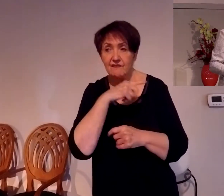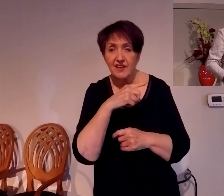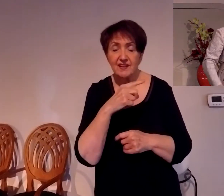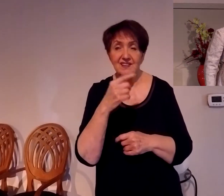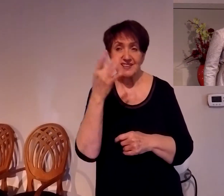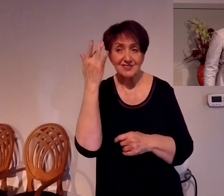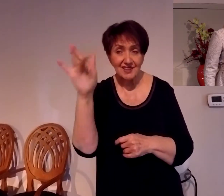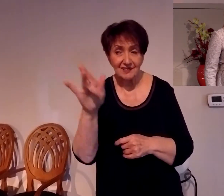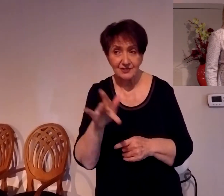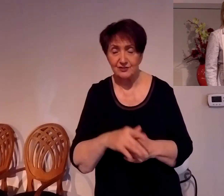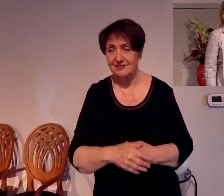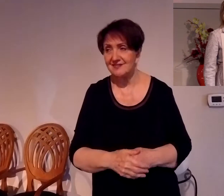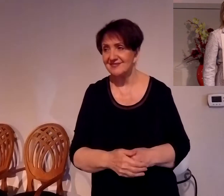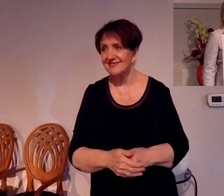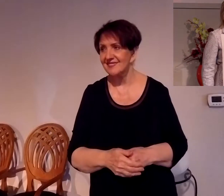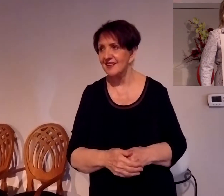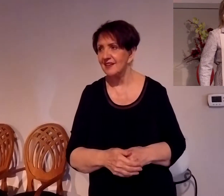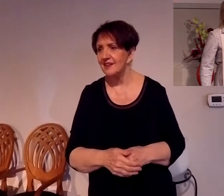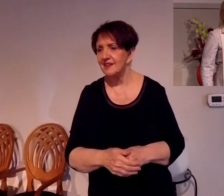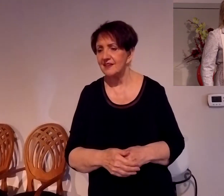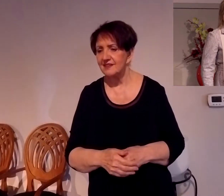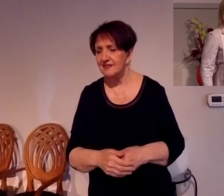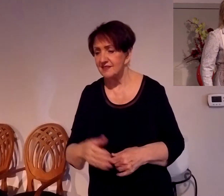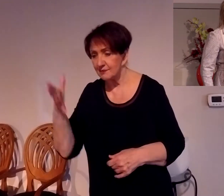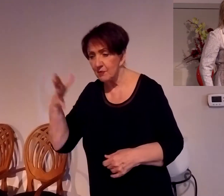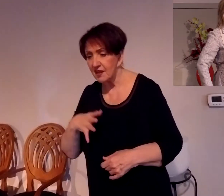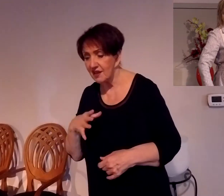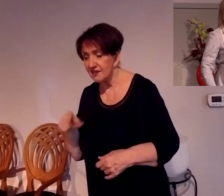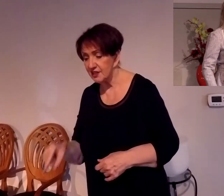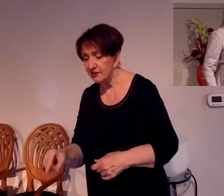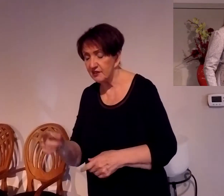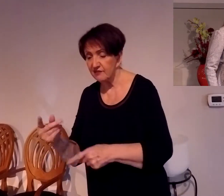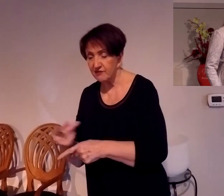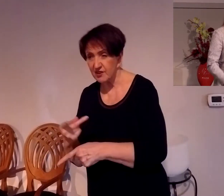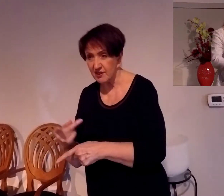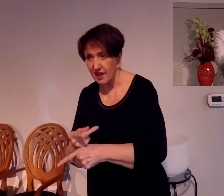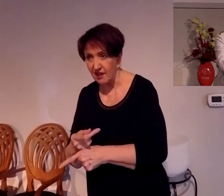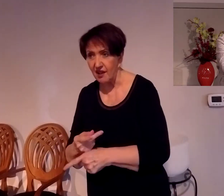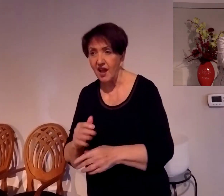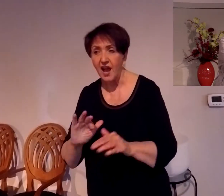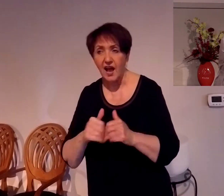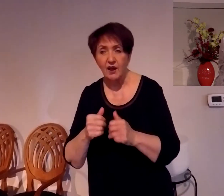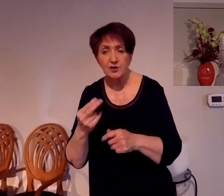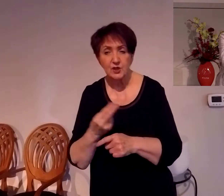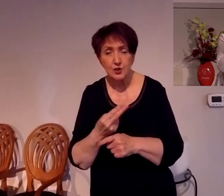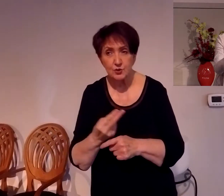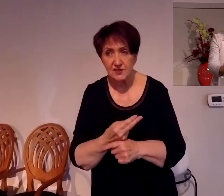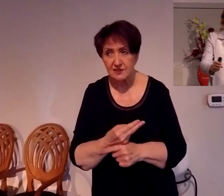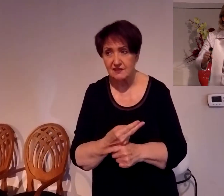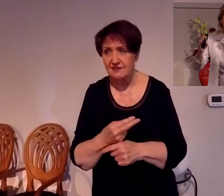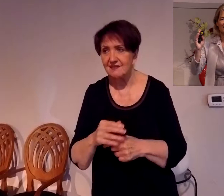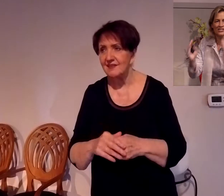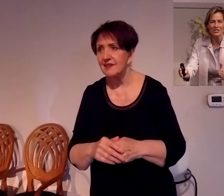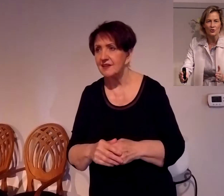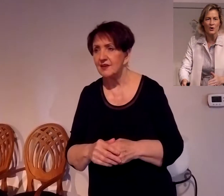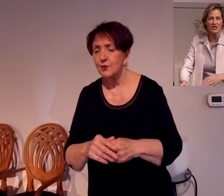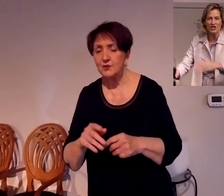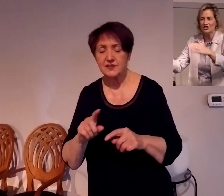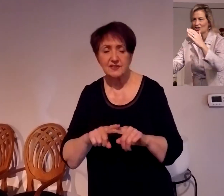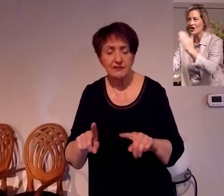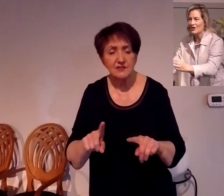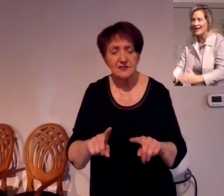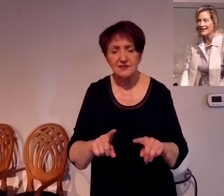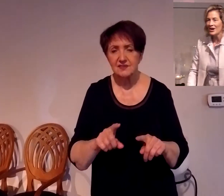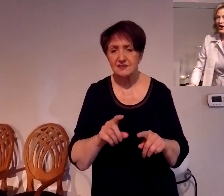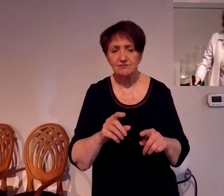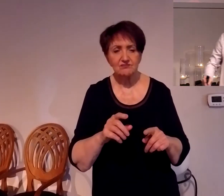use artificial intelligence that all of the preceding experiences of photographers with various settings and lightings and